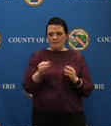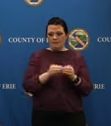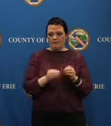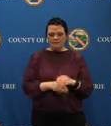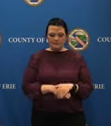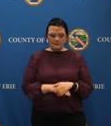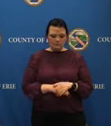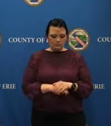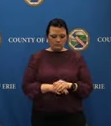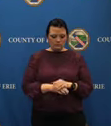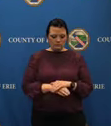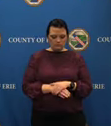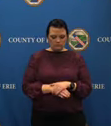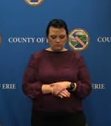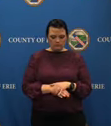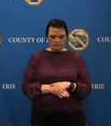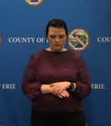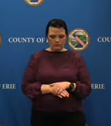questions?